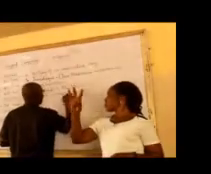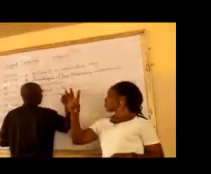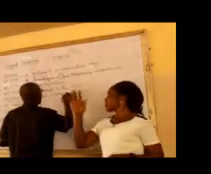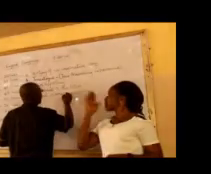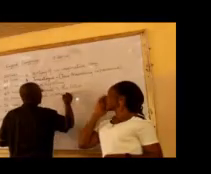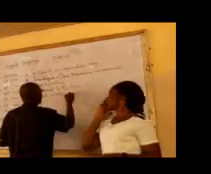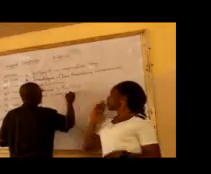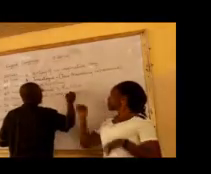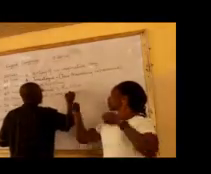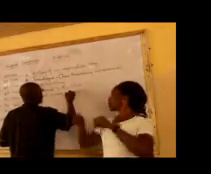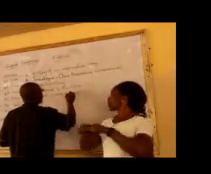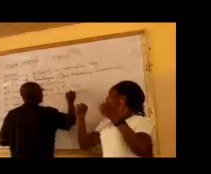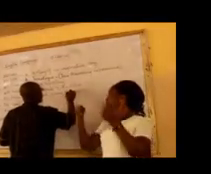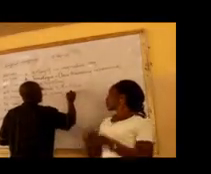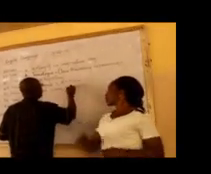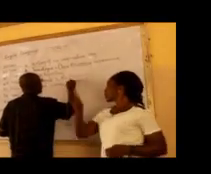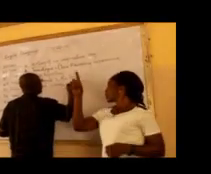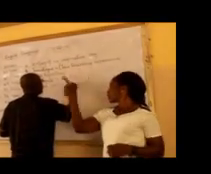Something like